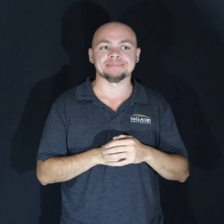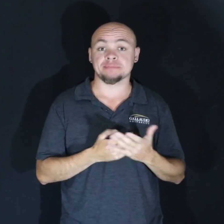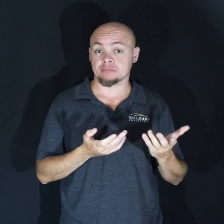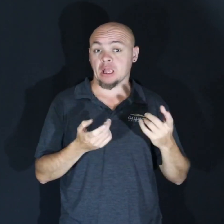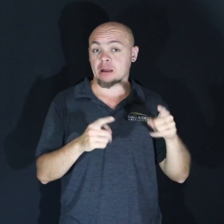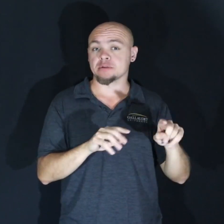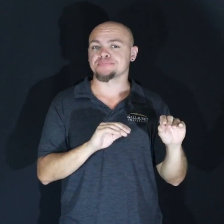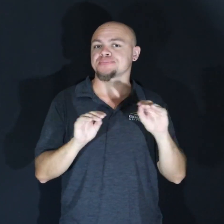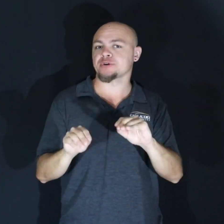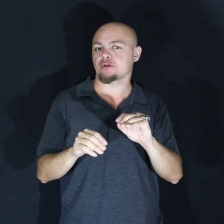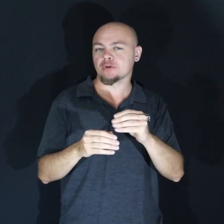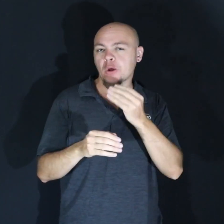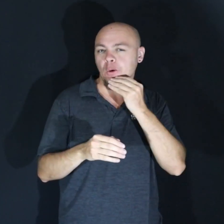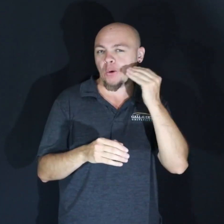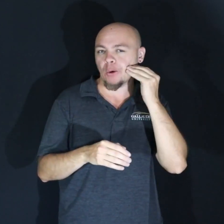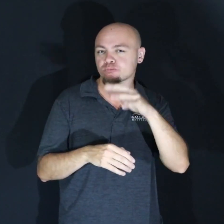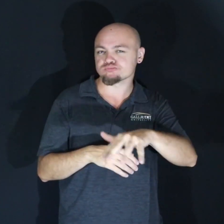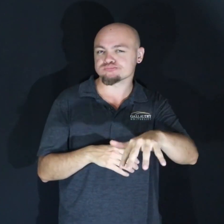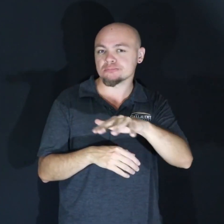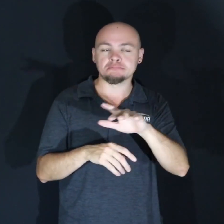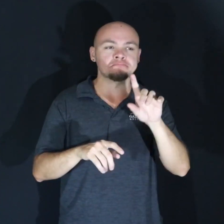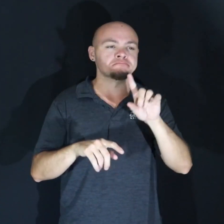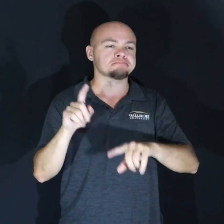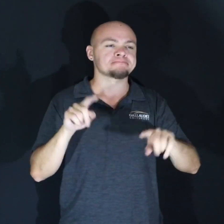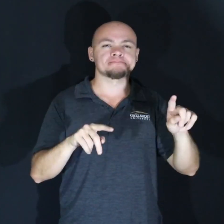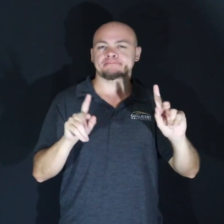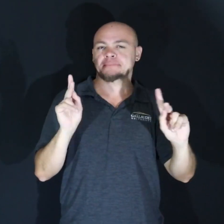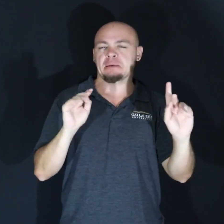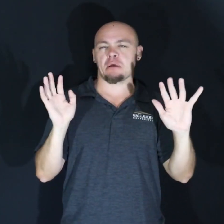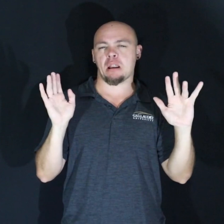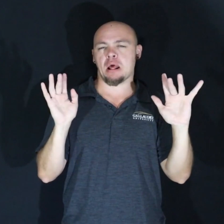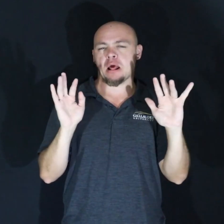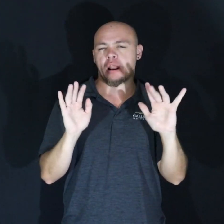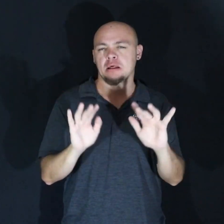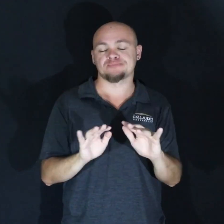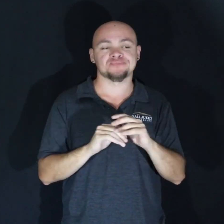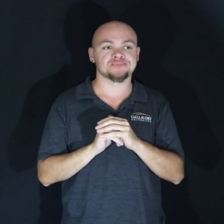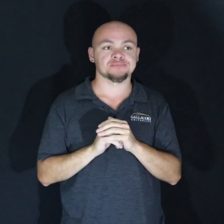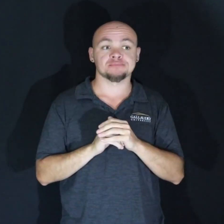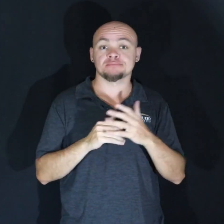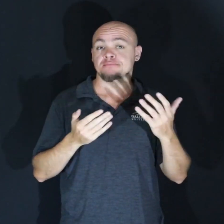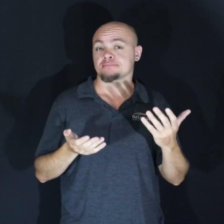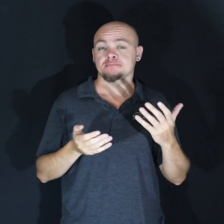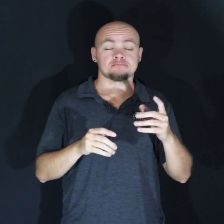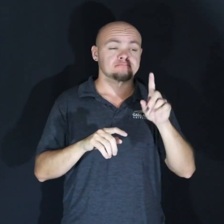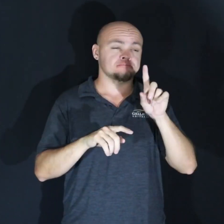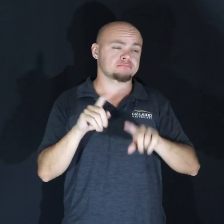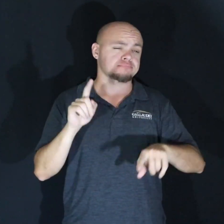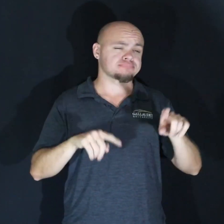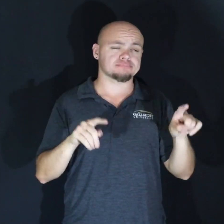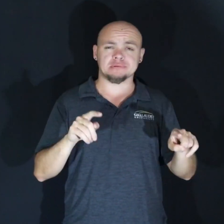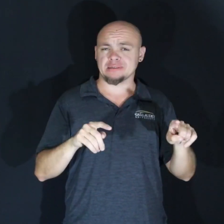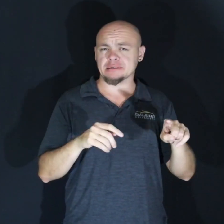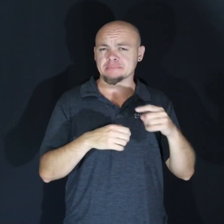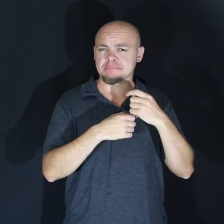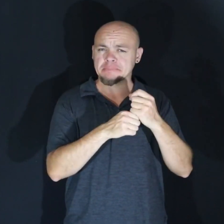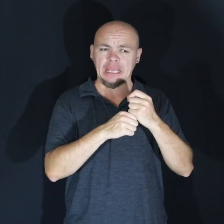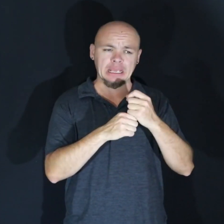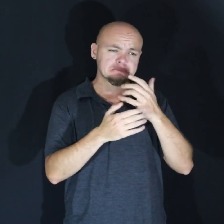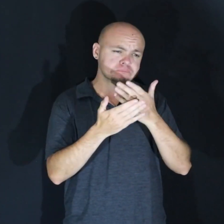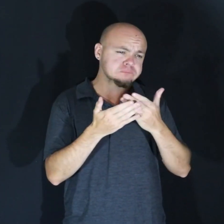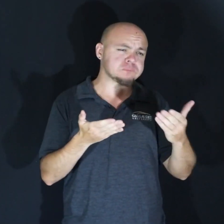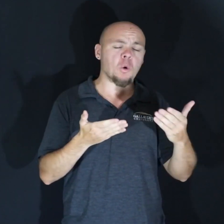home, and a whole range of different people have come through the gates, making an amazing array of beautiful